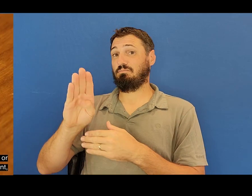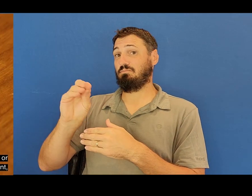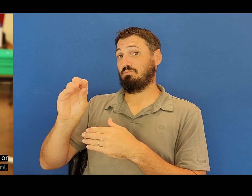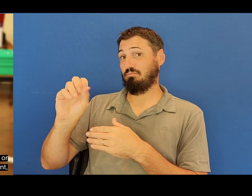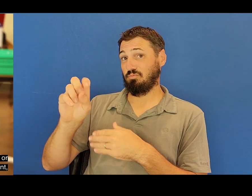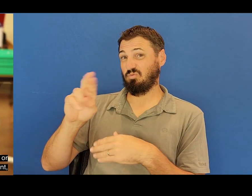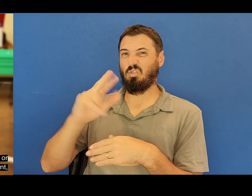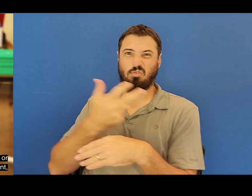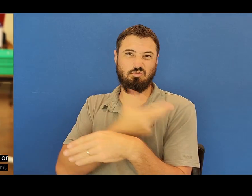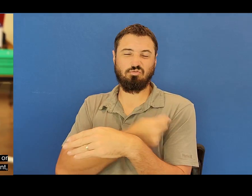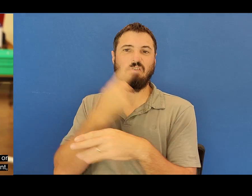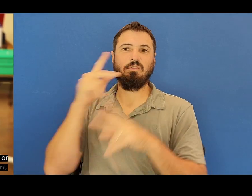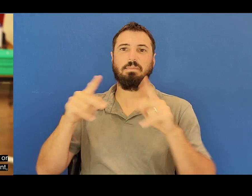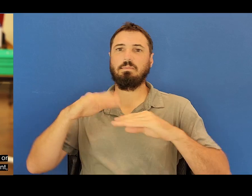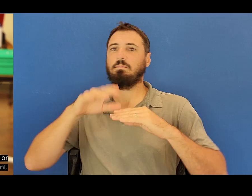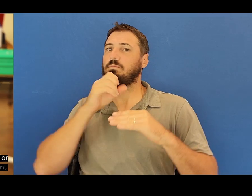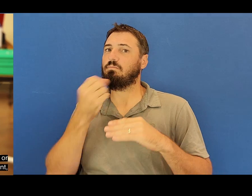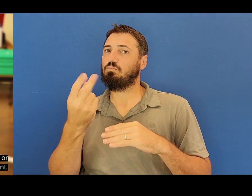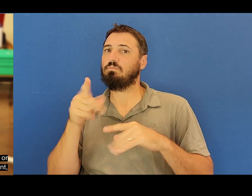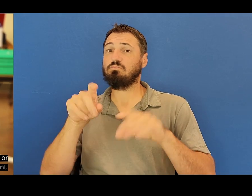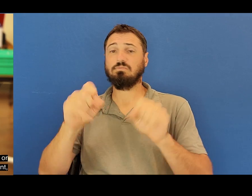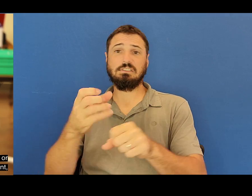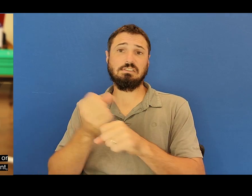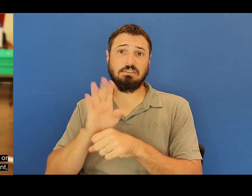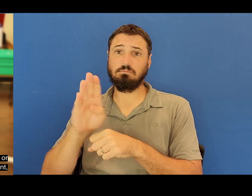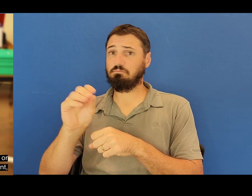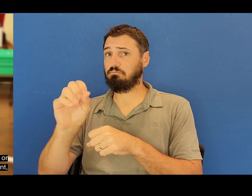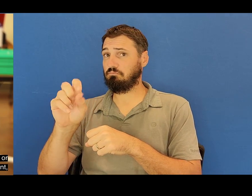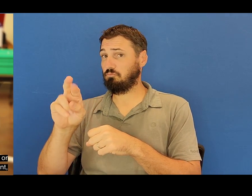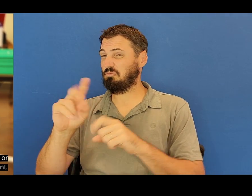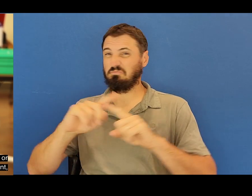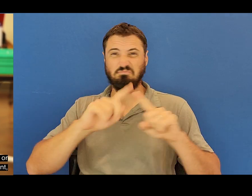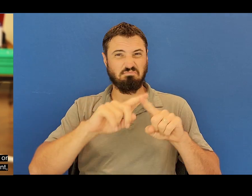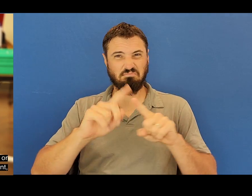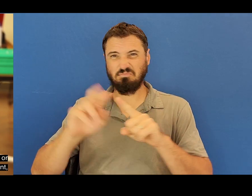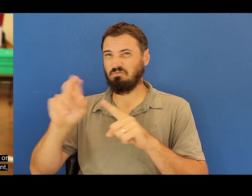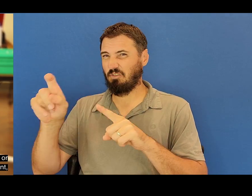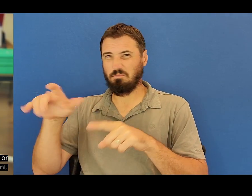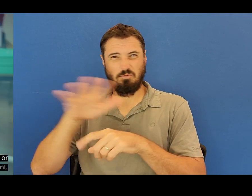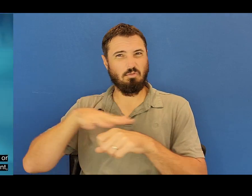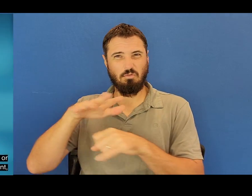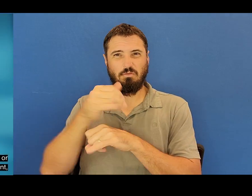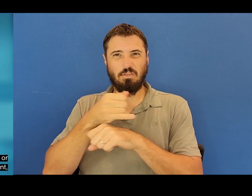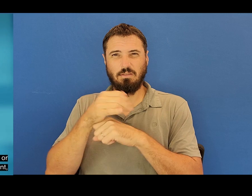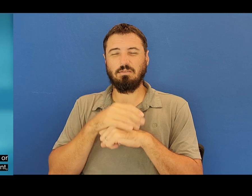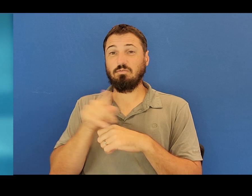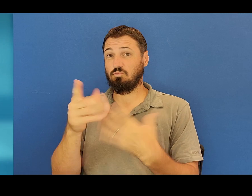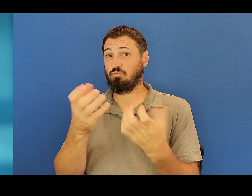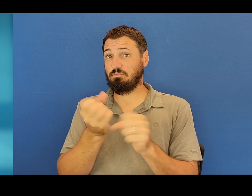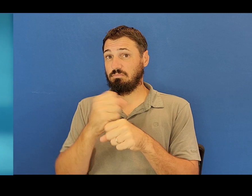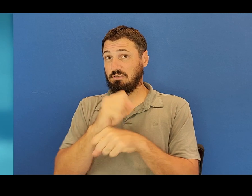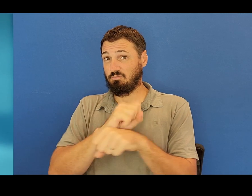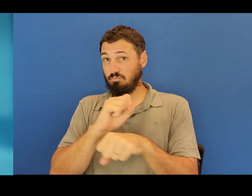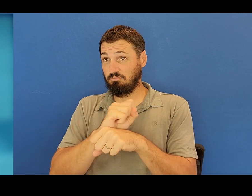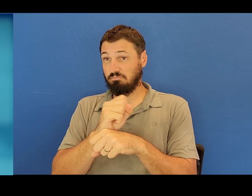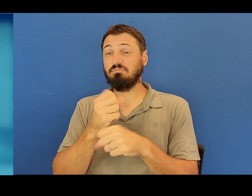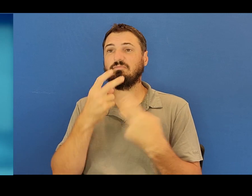can get an initial dose or booster dose at pharmacies, hospitals, and clinics around the island. To make an appointment,